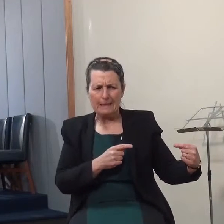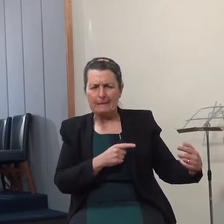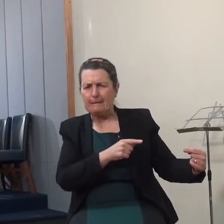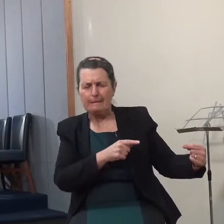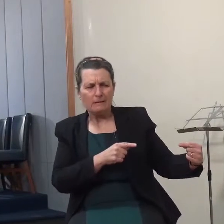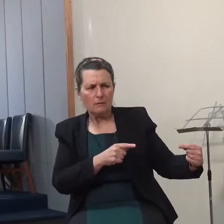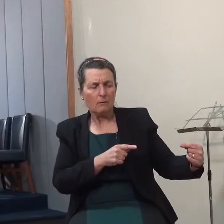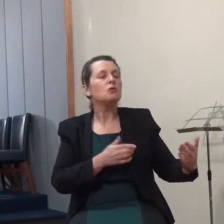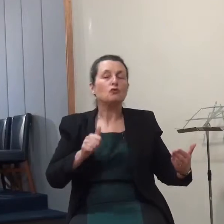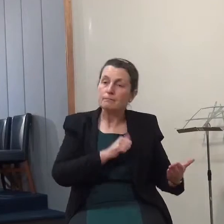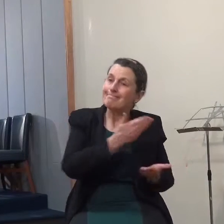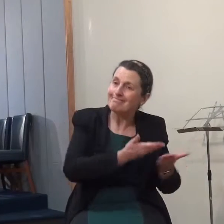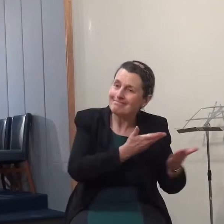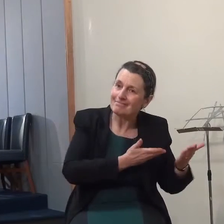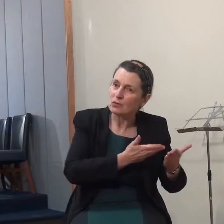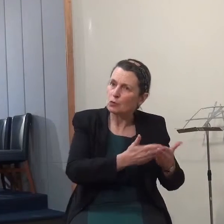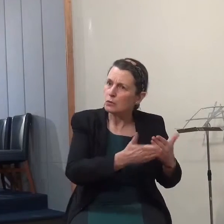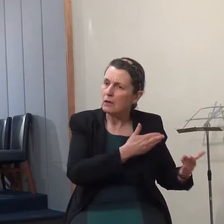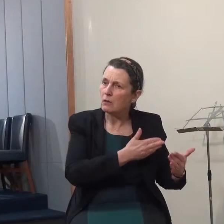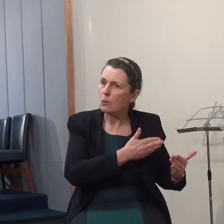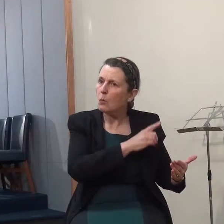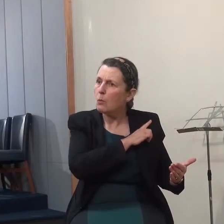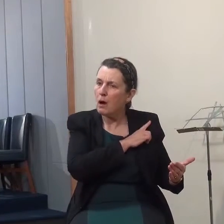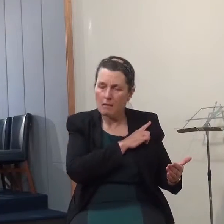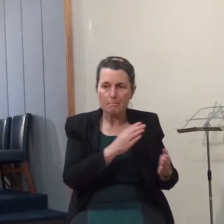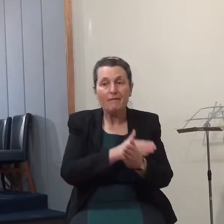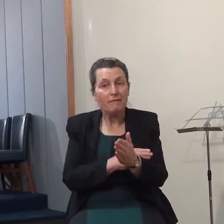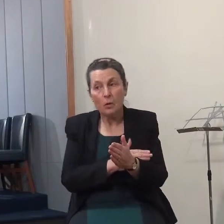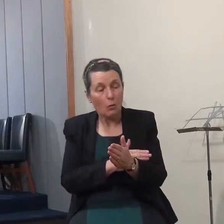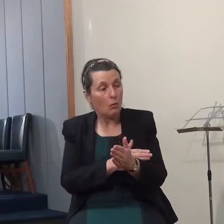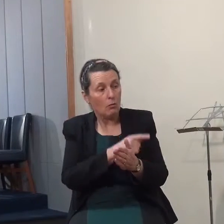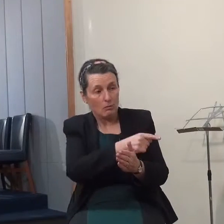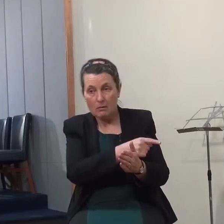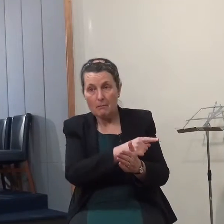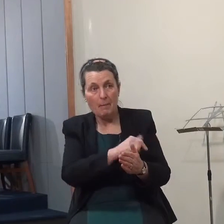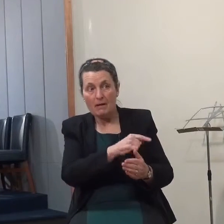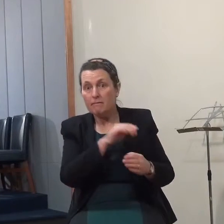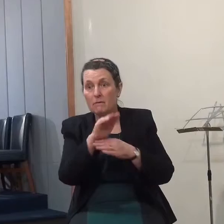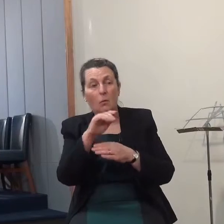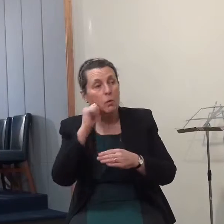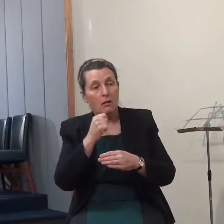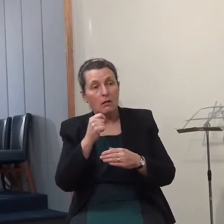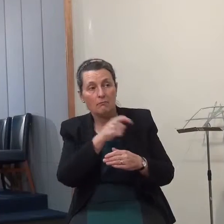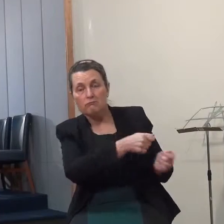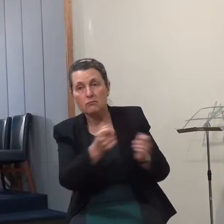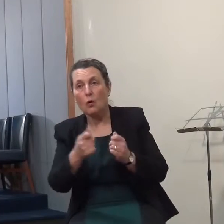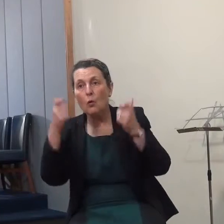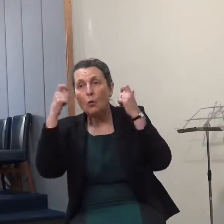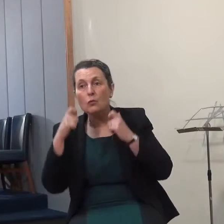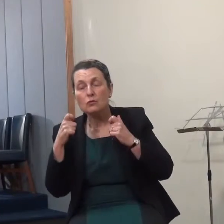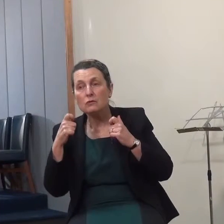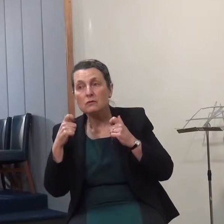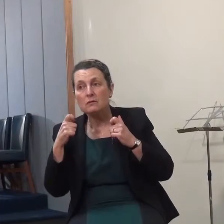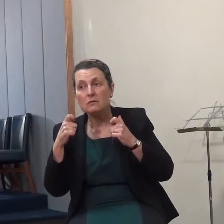thee to the judge, and the judge deliver thee to the officer, and thou be cast into prison. Verily